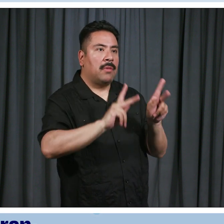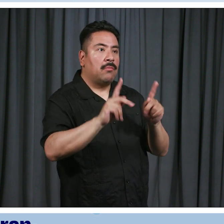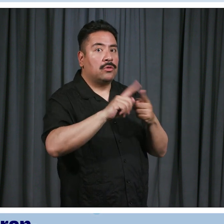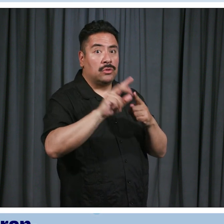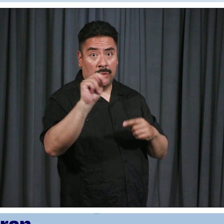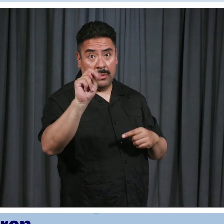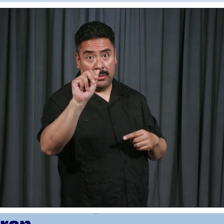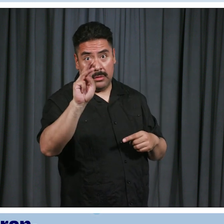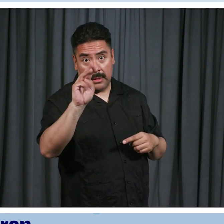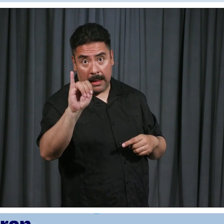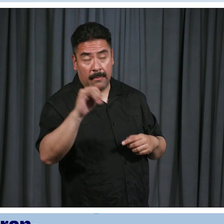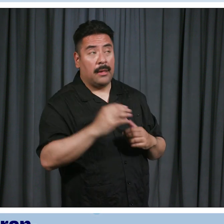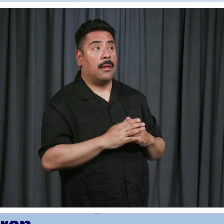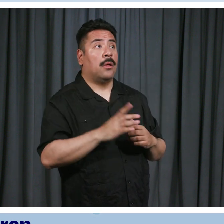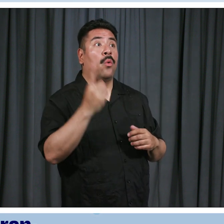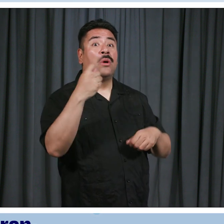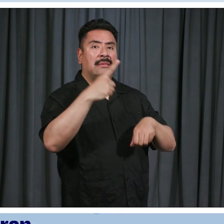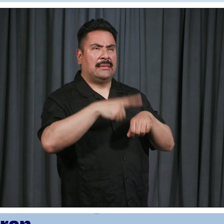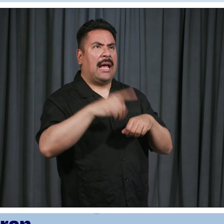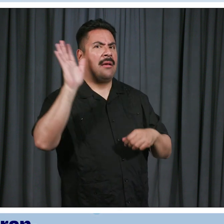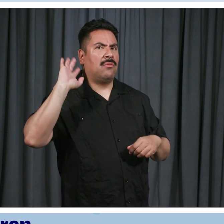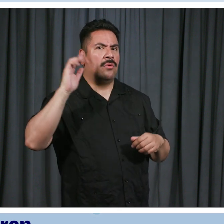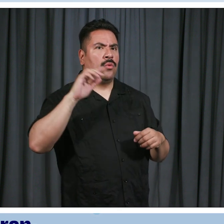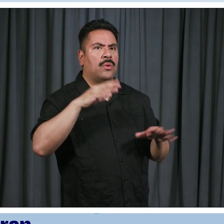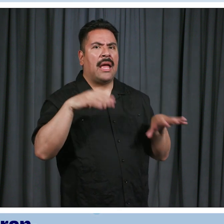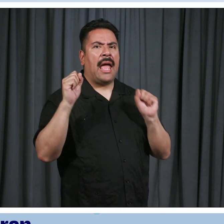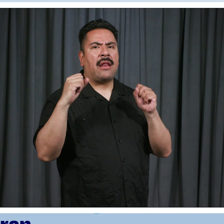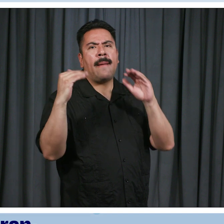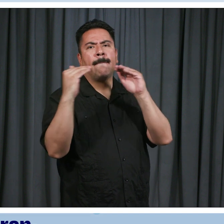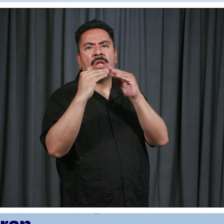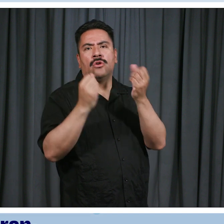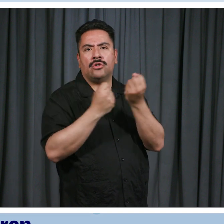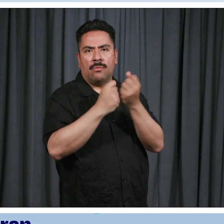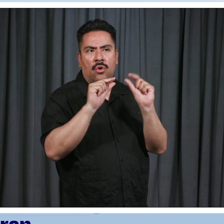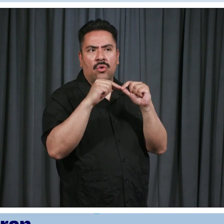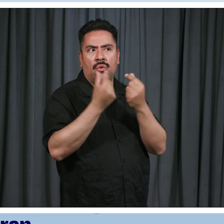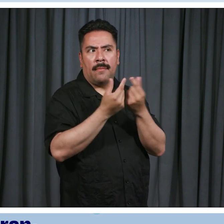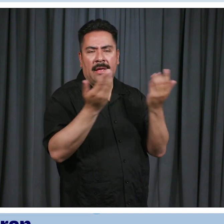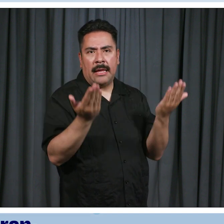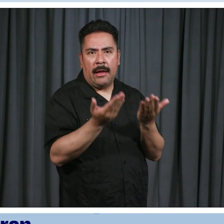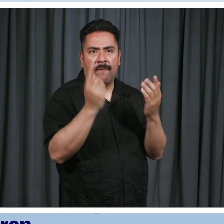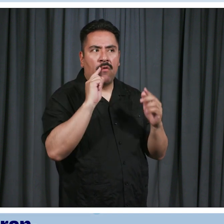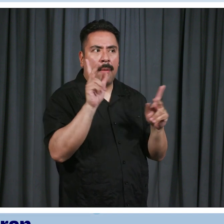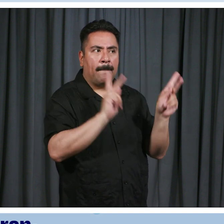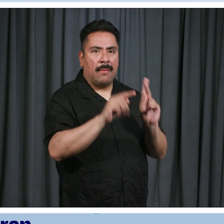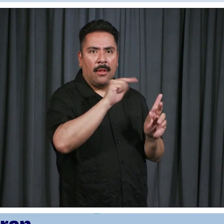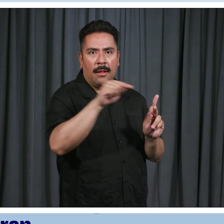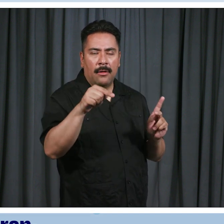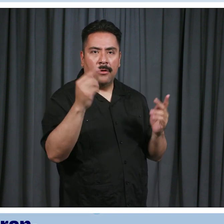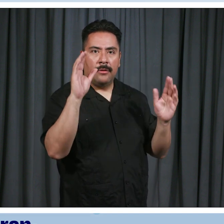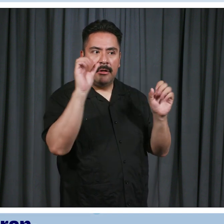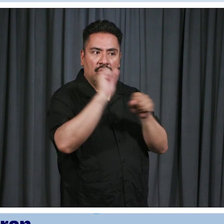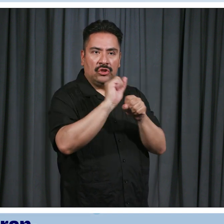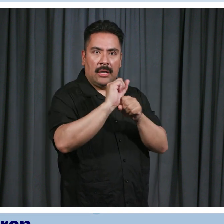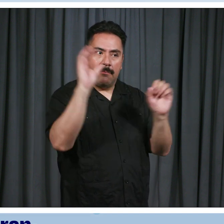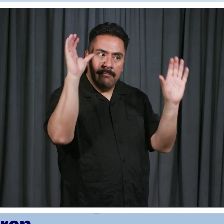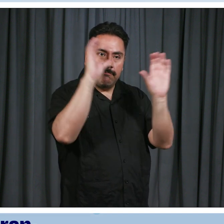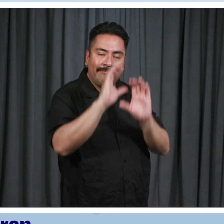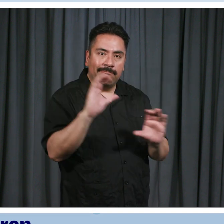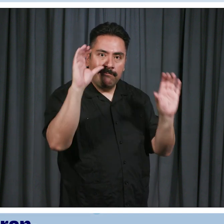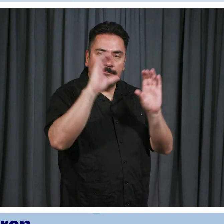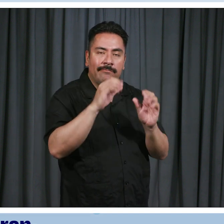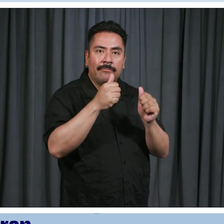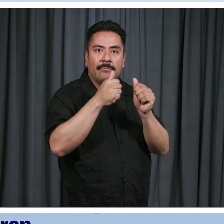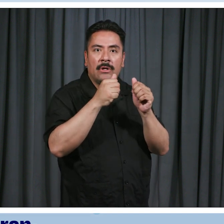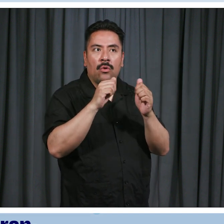NAMI. At one point, we did have a peer support group here for folks who are seeking employment, just